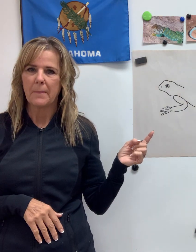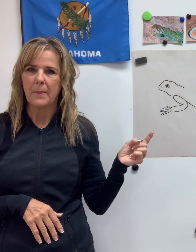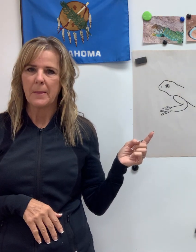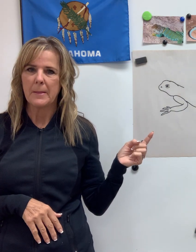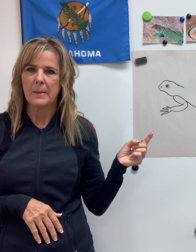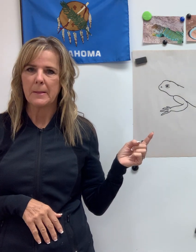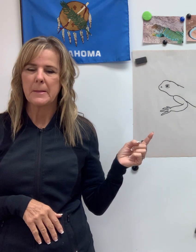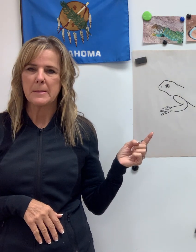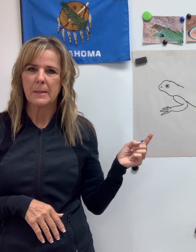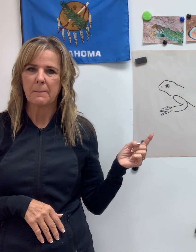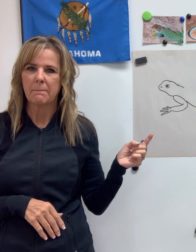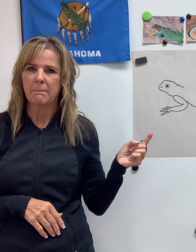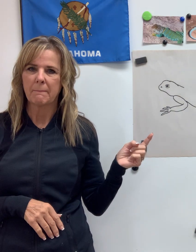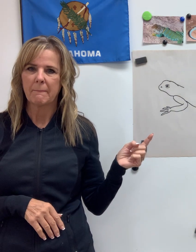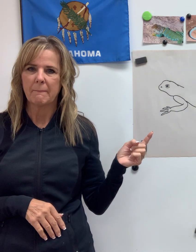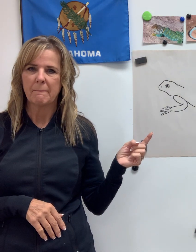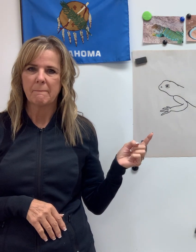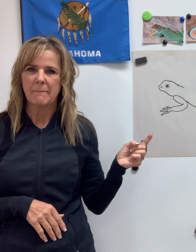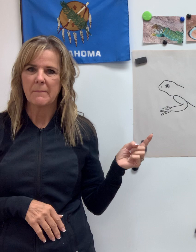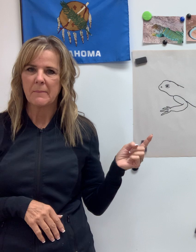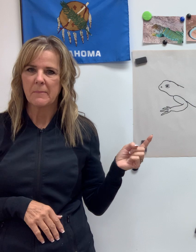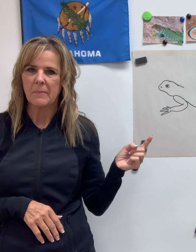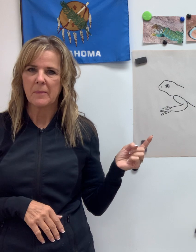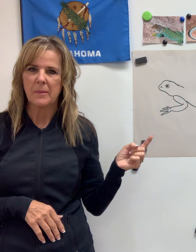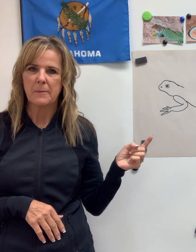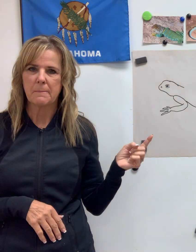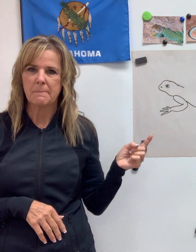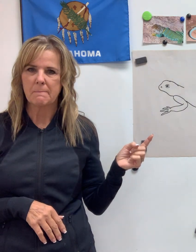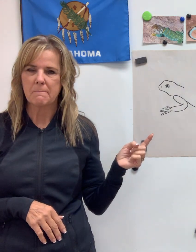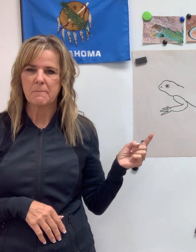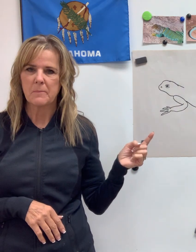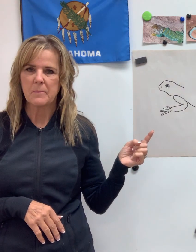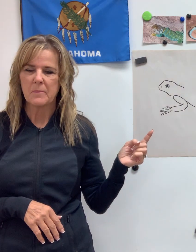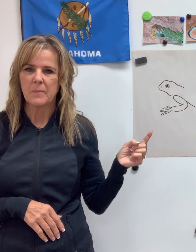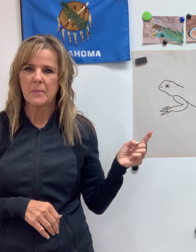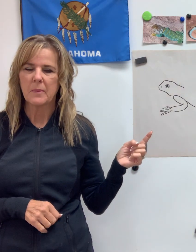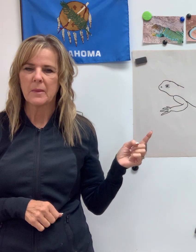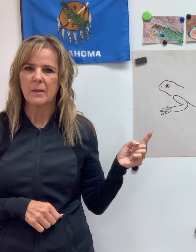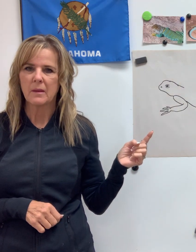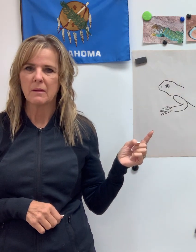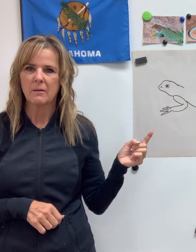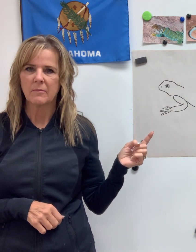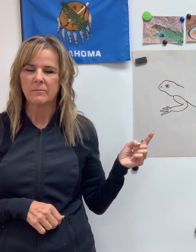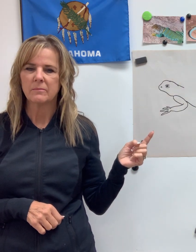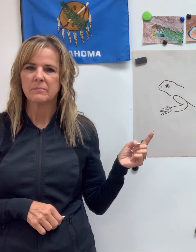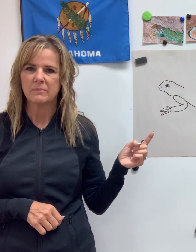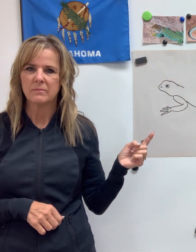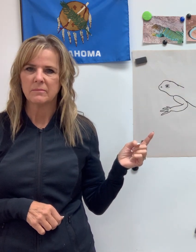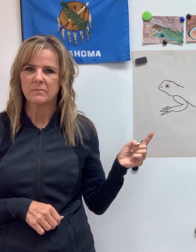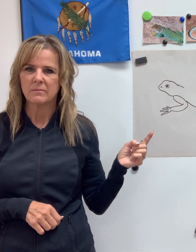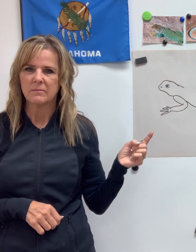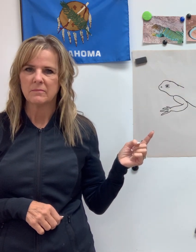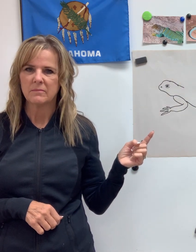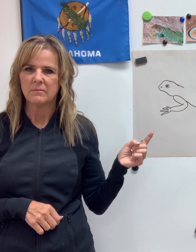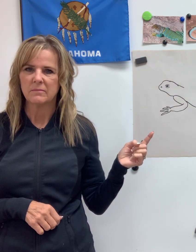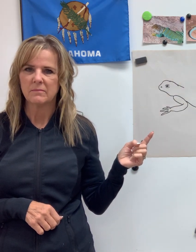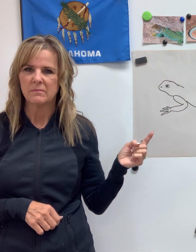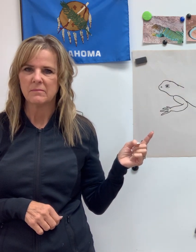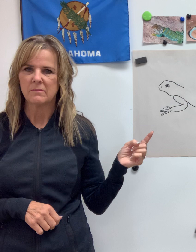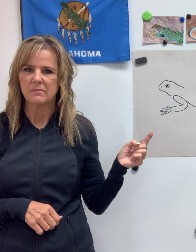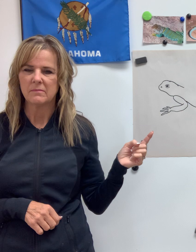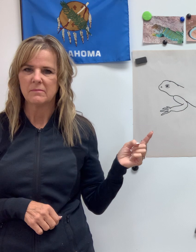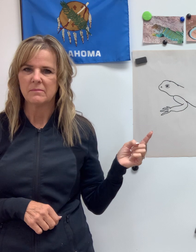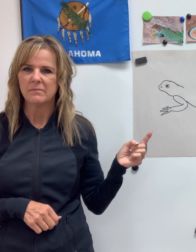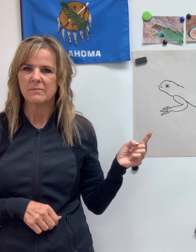middle. This time I'm gonna make another C that kind of curves just up. So it's not so much a C, it just kind